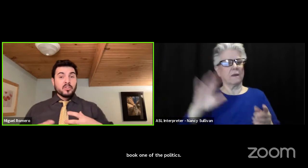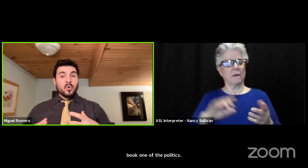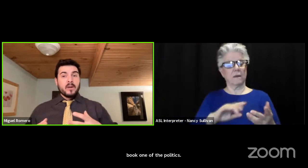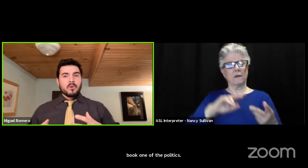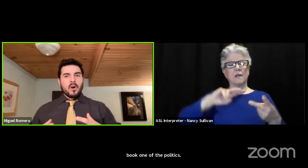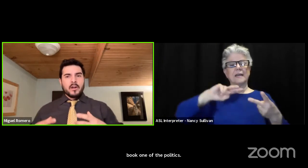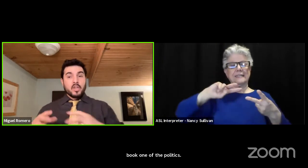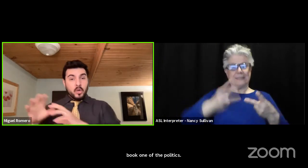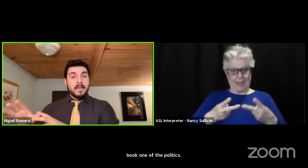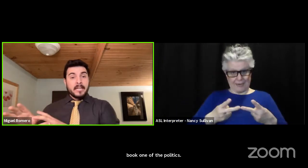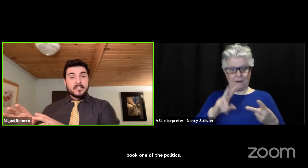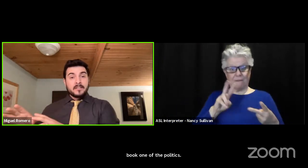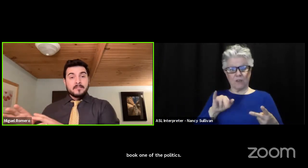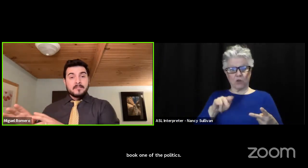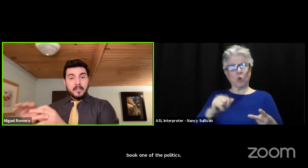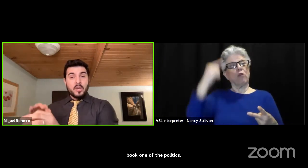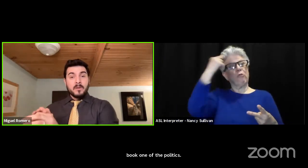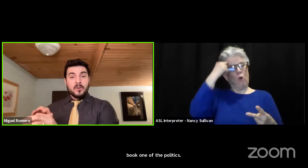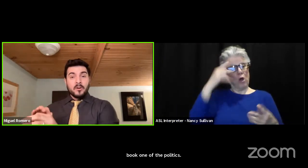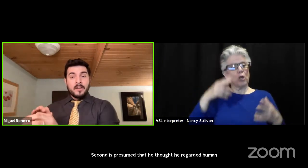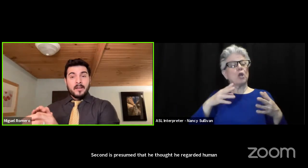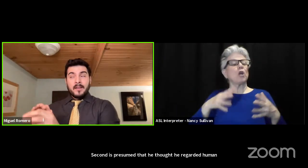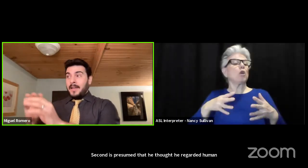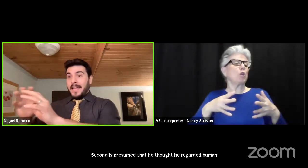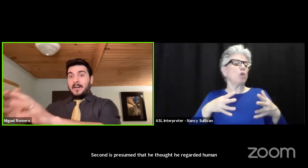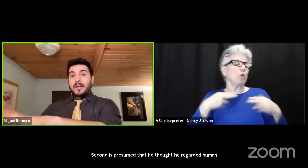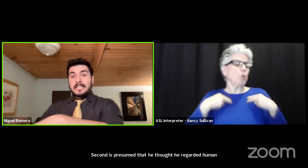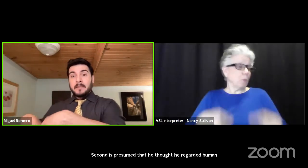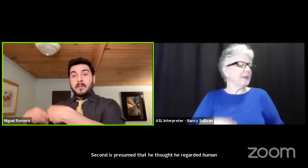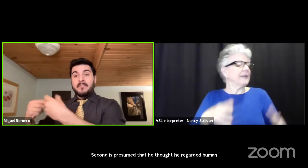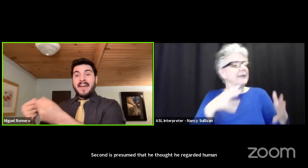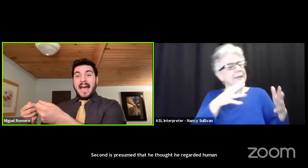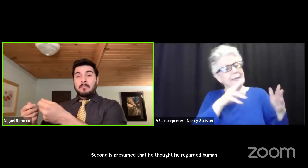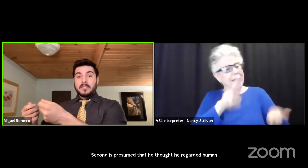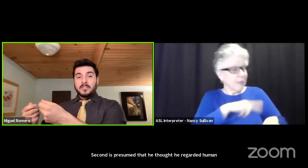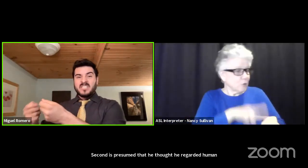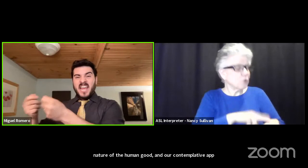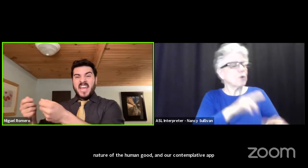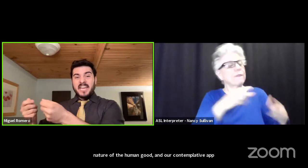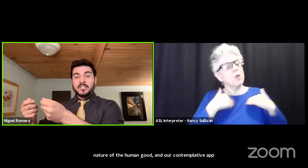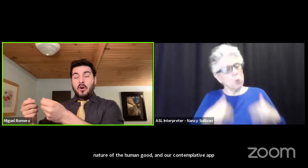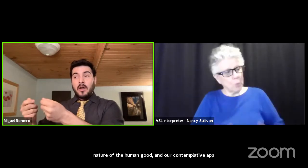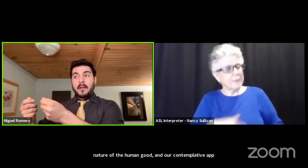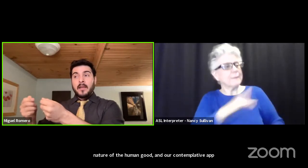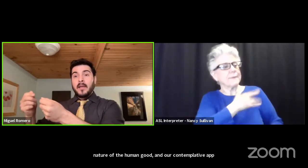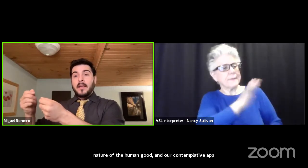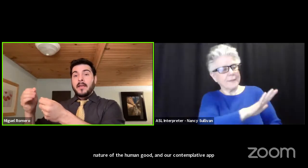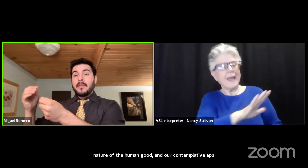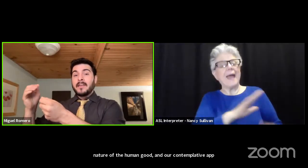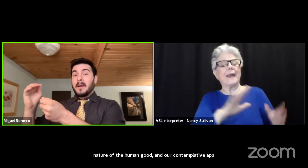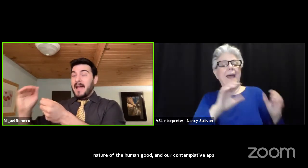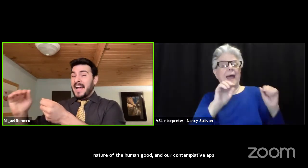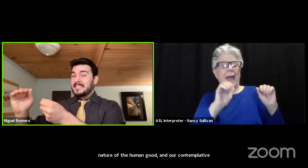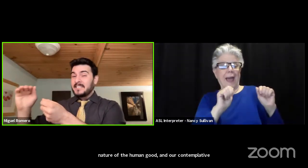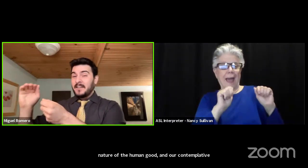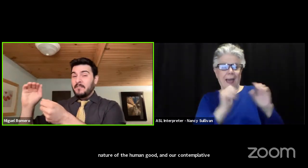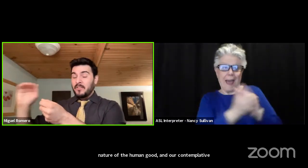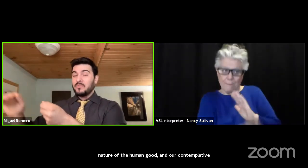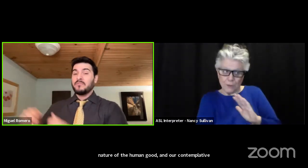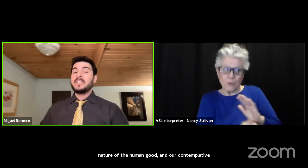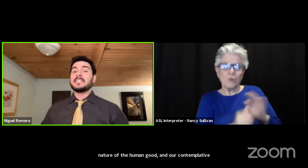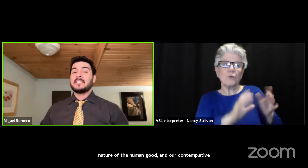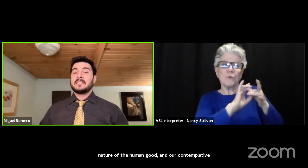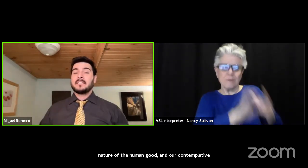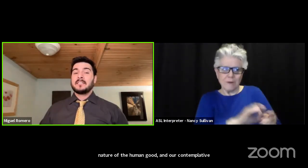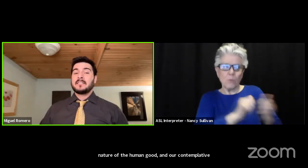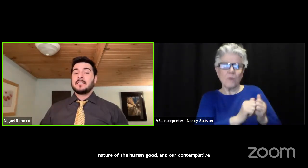presumed that Victoria regarded human nature and the human good and our contemplative aptitude to hinge on the capacity for